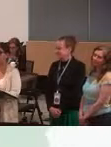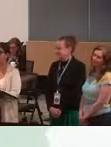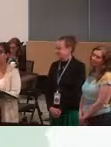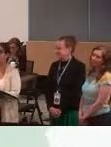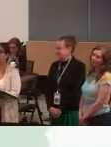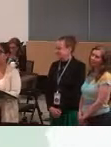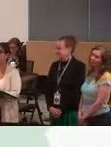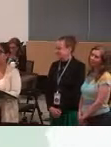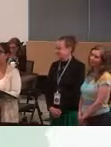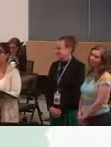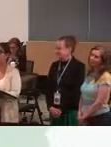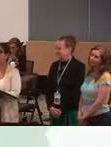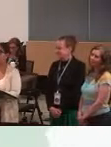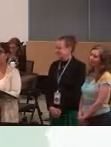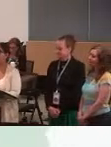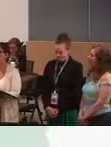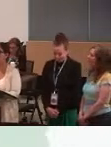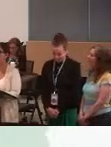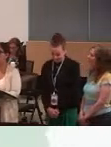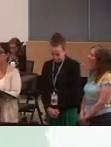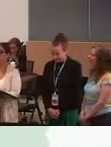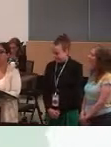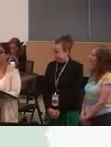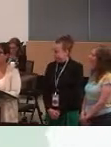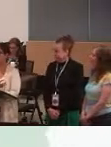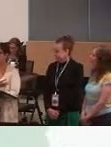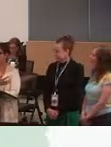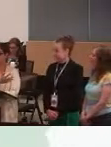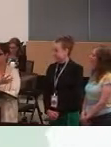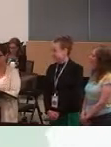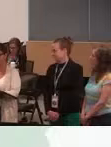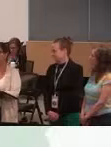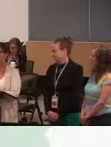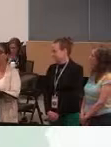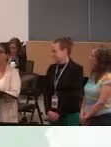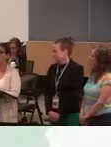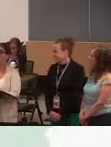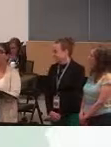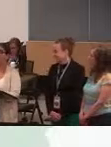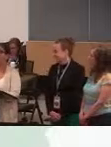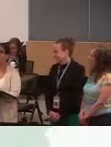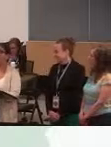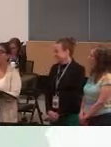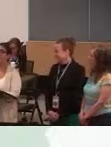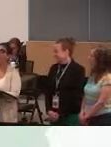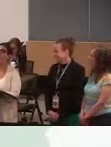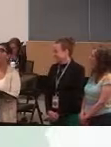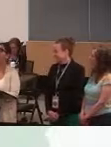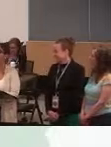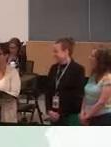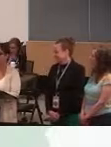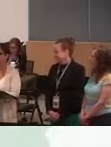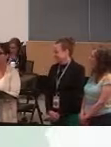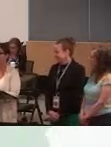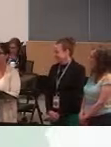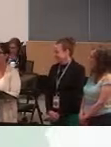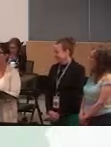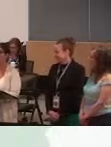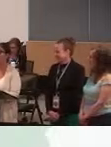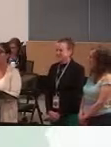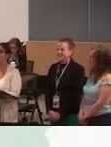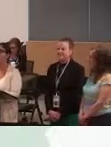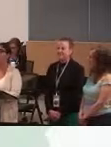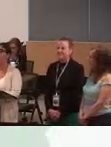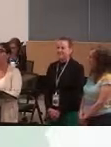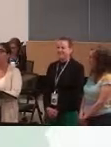services to specific caseloads and then drop in and then ask to hold everything else that maybe a little bit falls into the mental